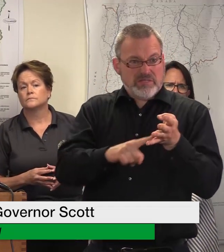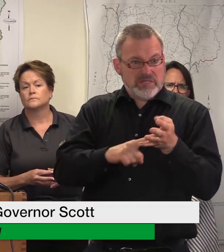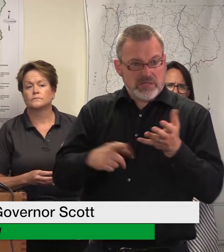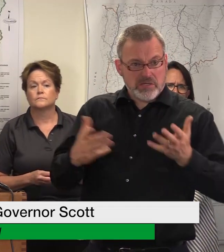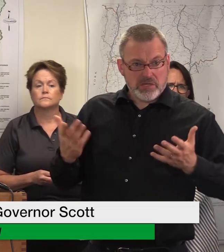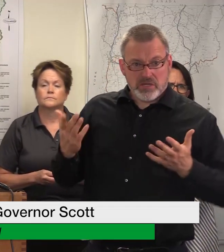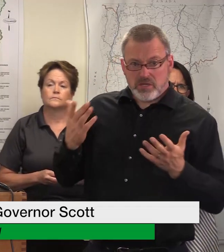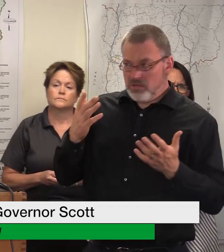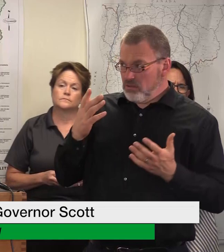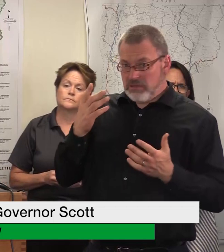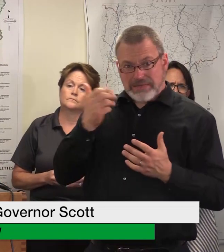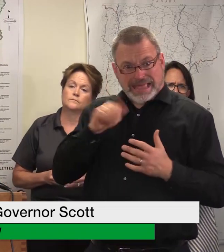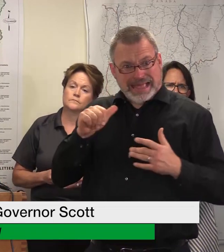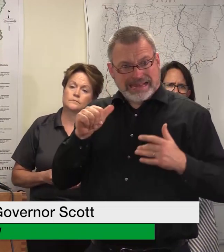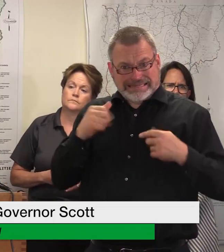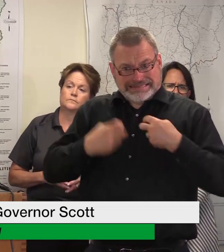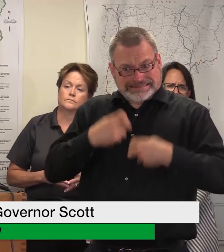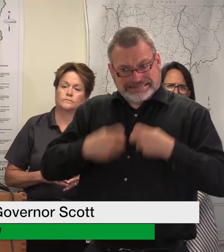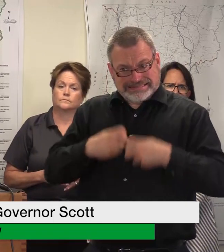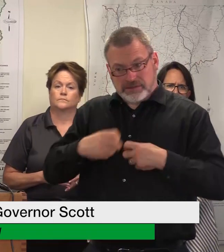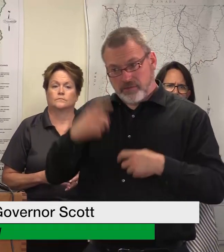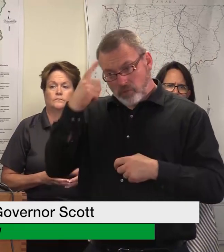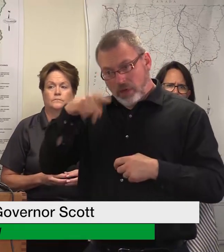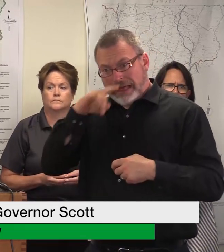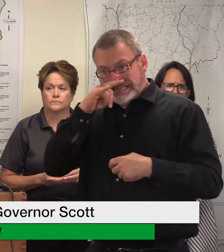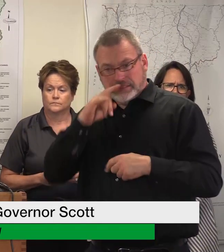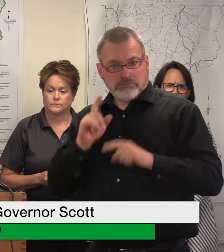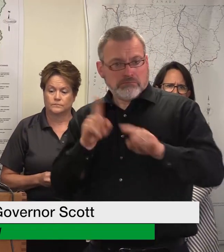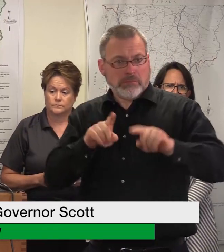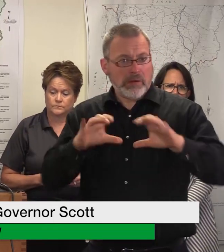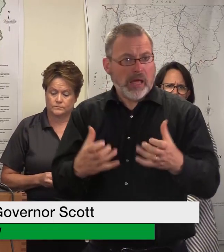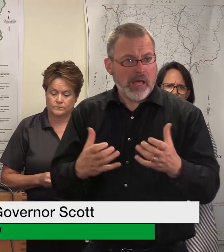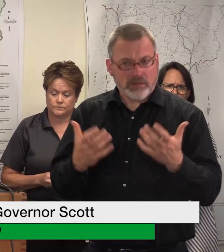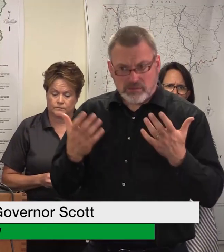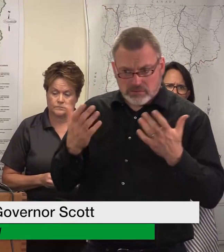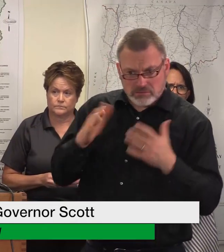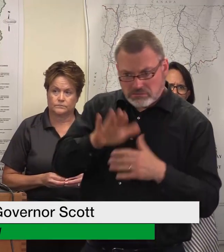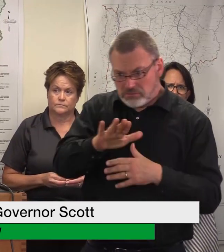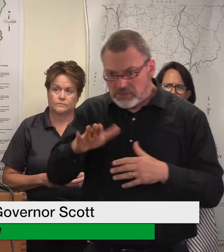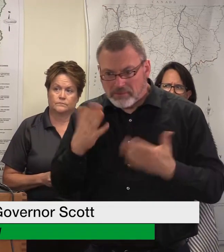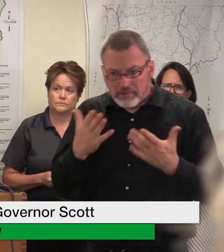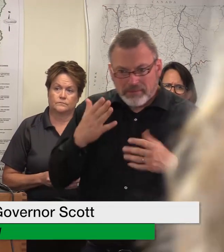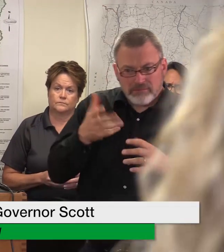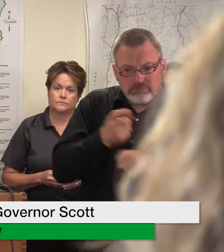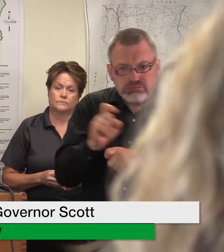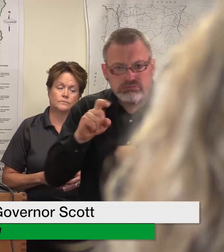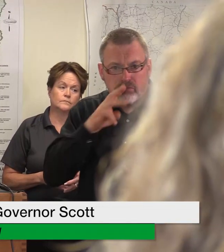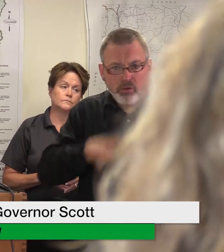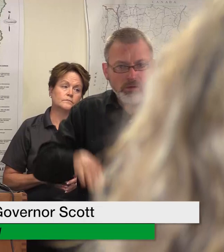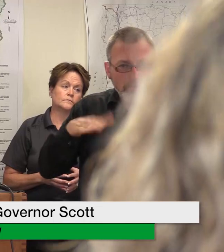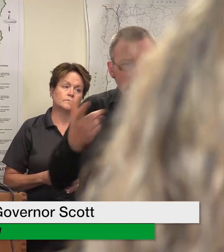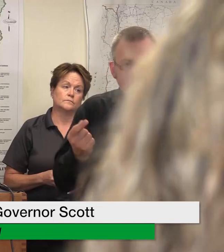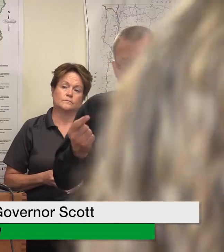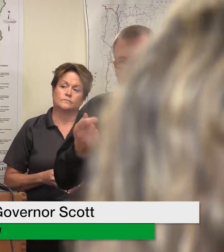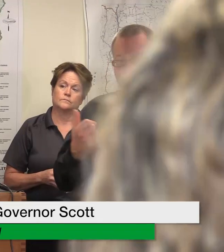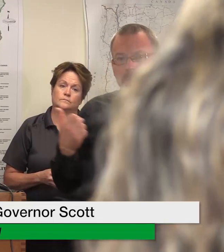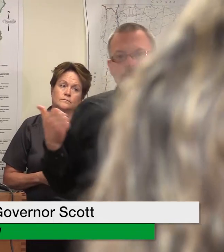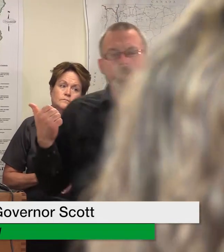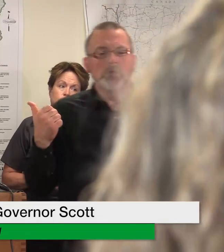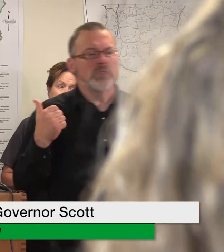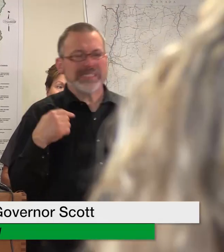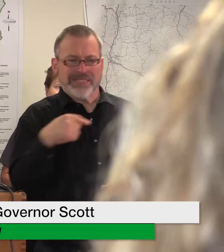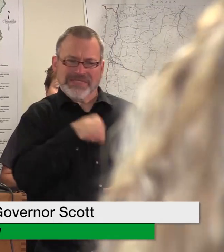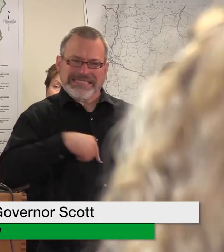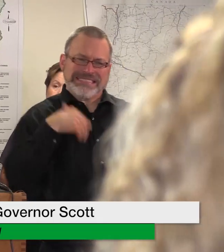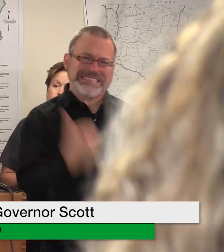in the classroom if they're not able to stay in their homes? Yeah, we are doing our very best to make sure that they're not displaced, that